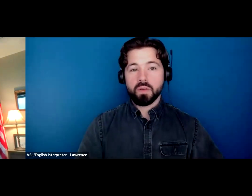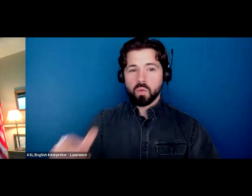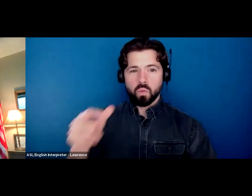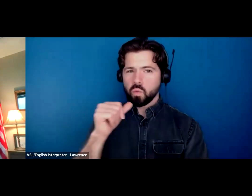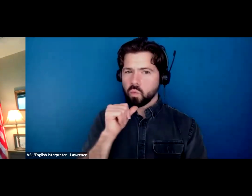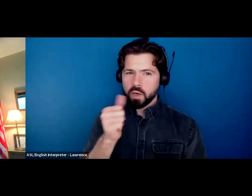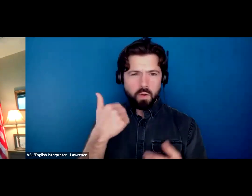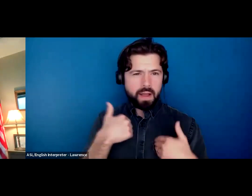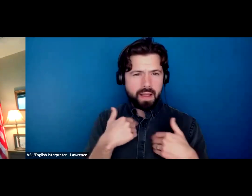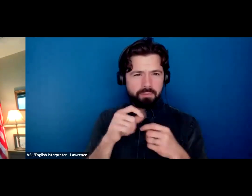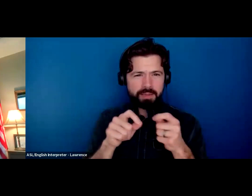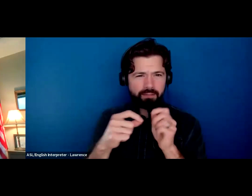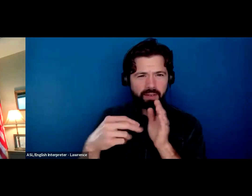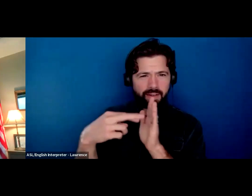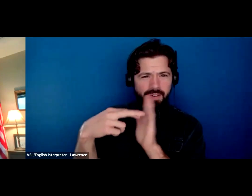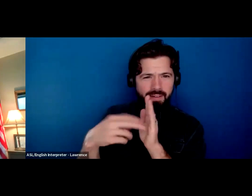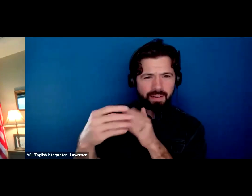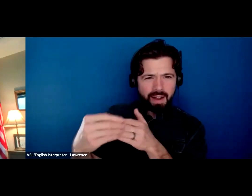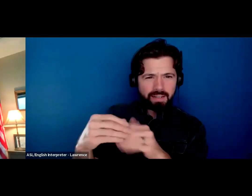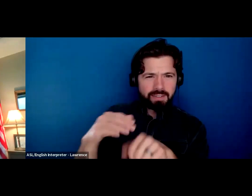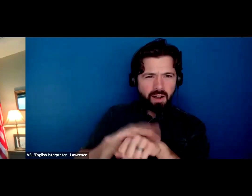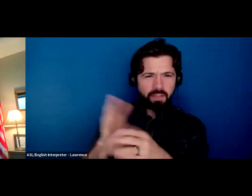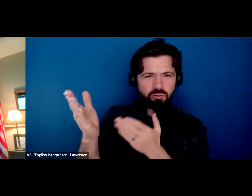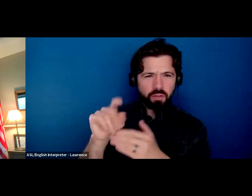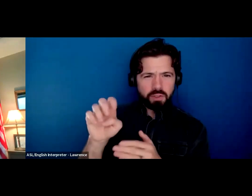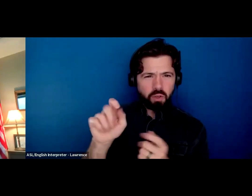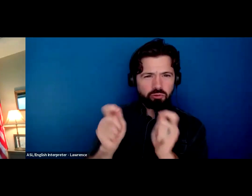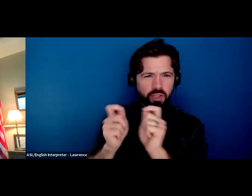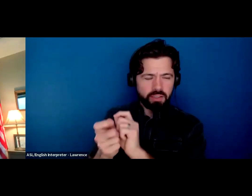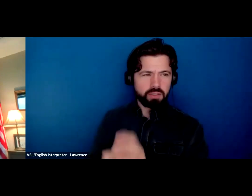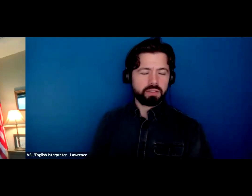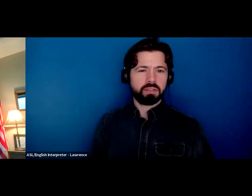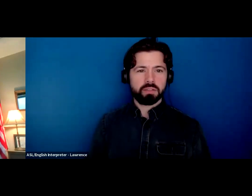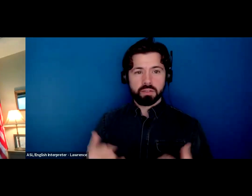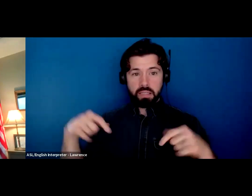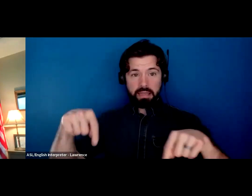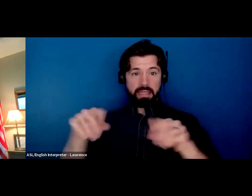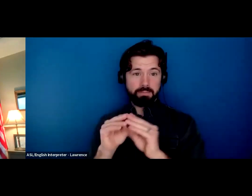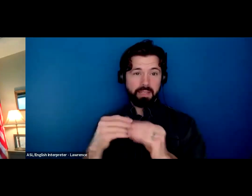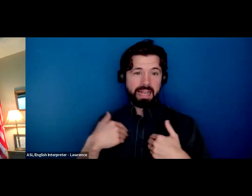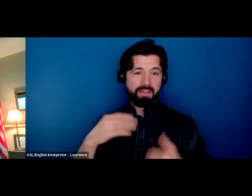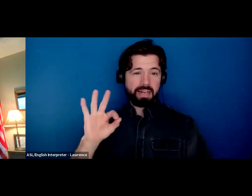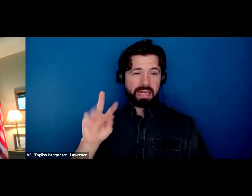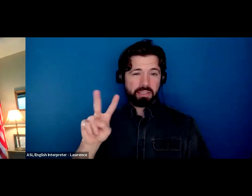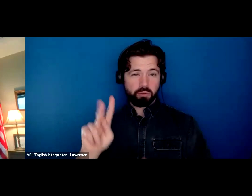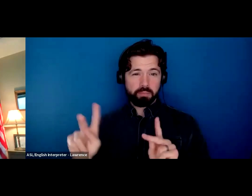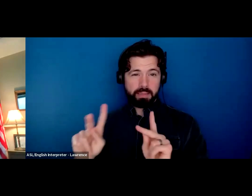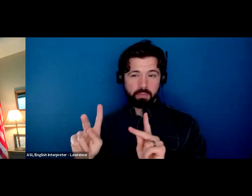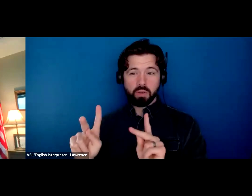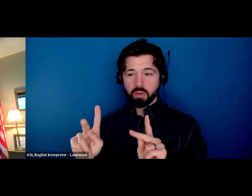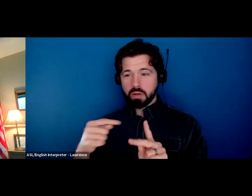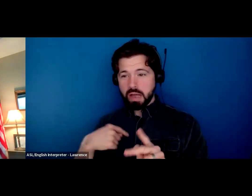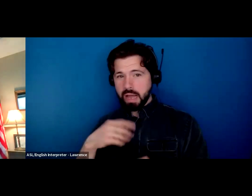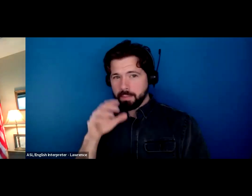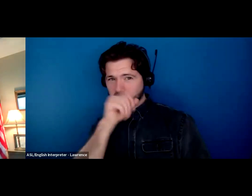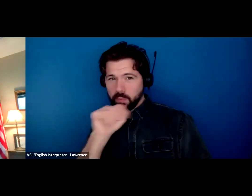changing. We don't know. We know that for some, we've got 92 folks on here. I'm guessing there's at least 5 probably transportation service